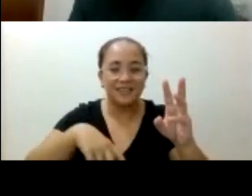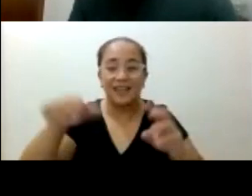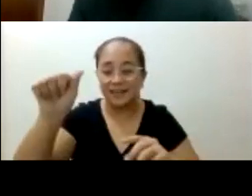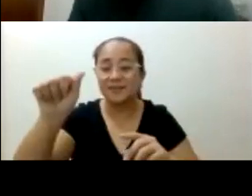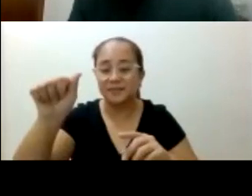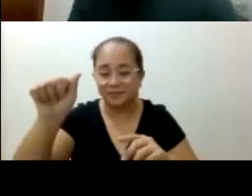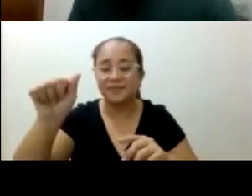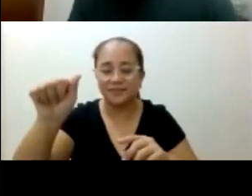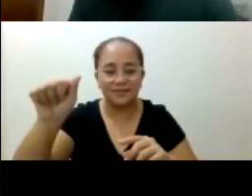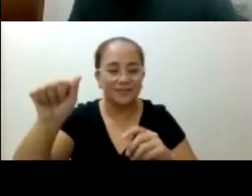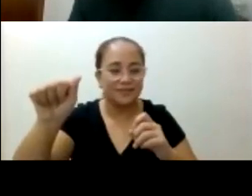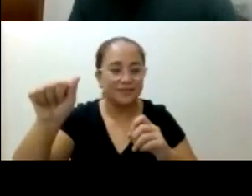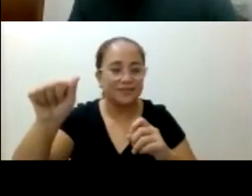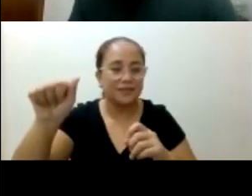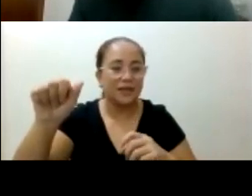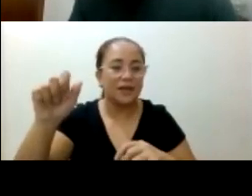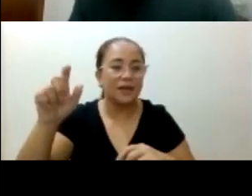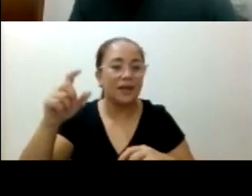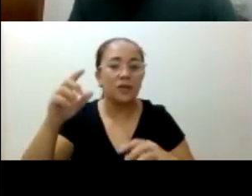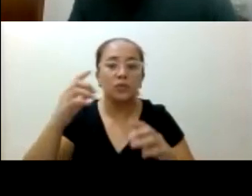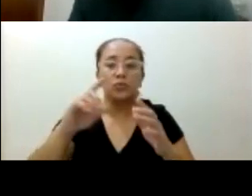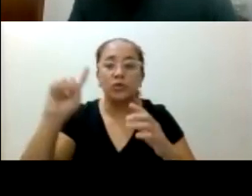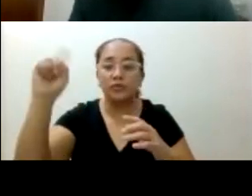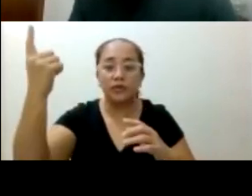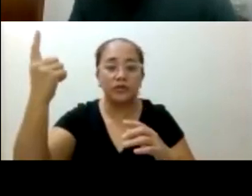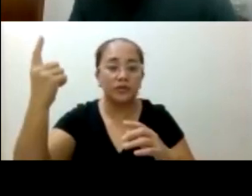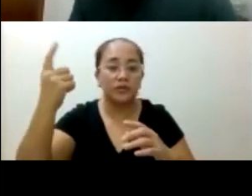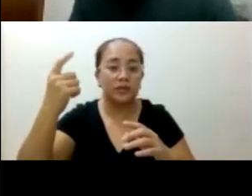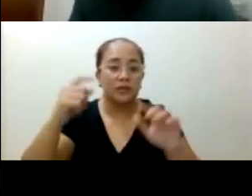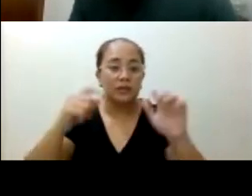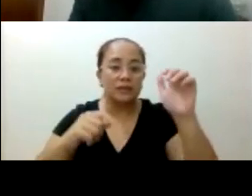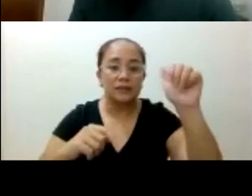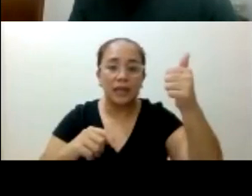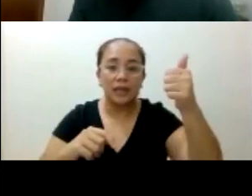yes. And which sign goes first? 10 or